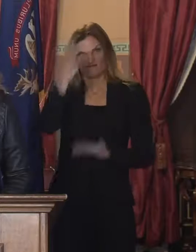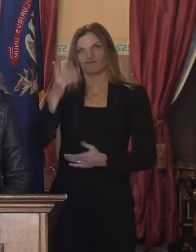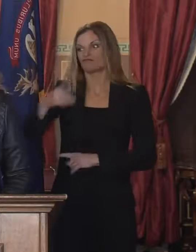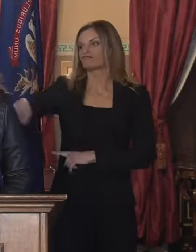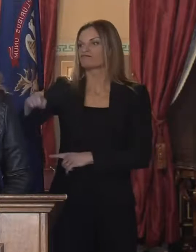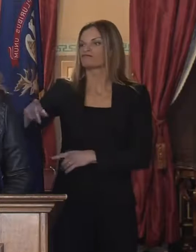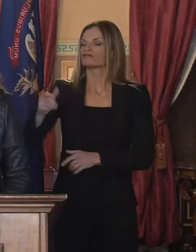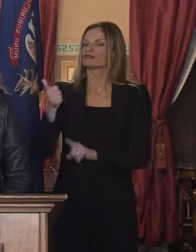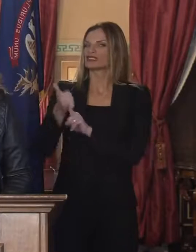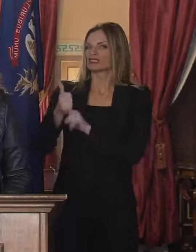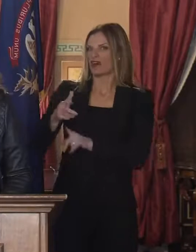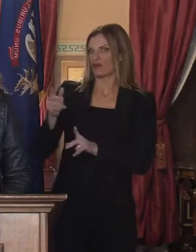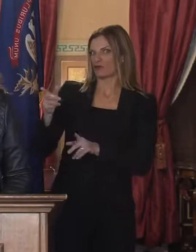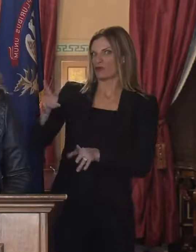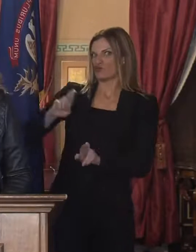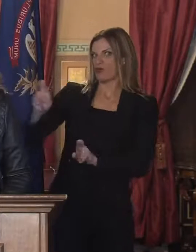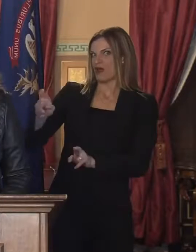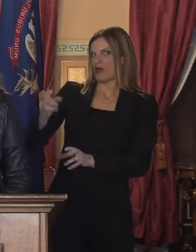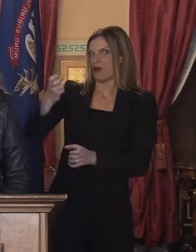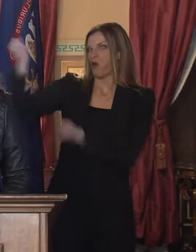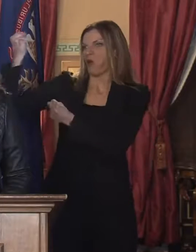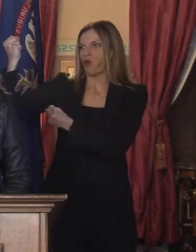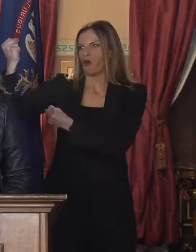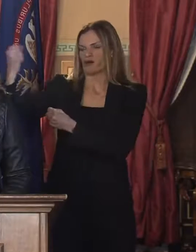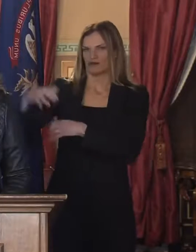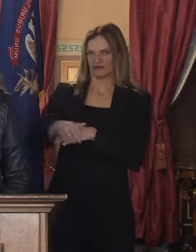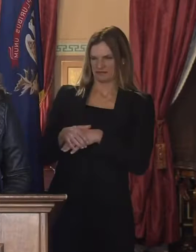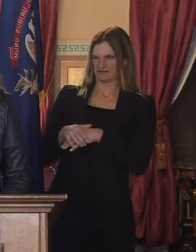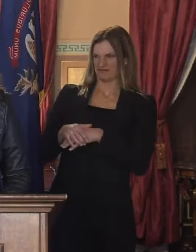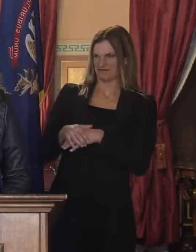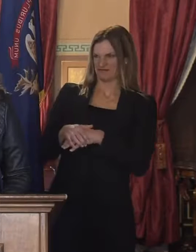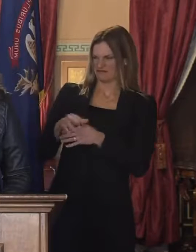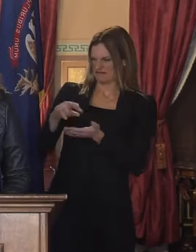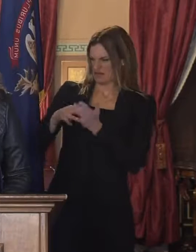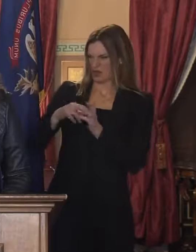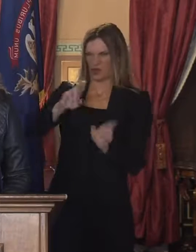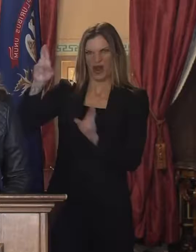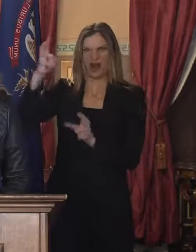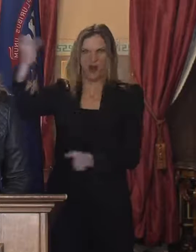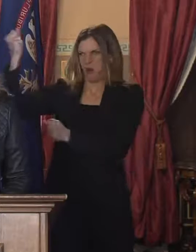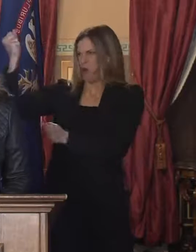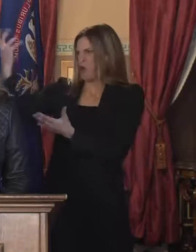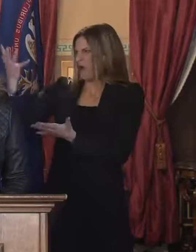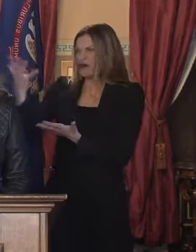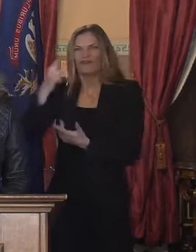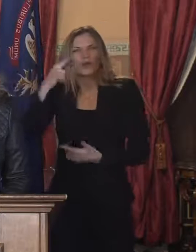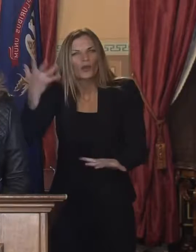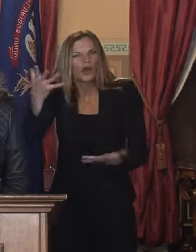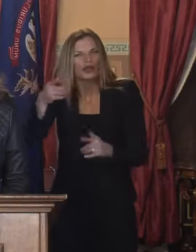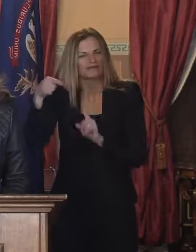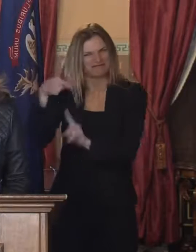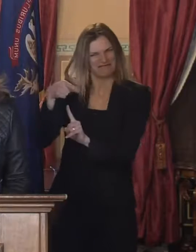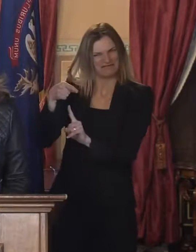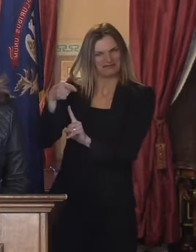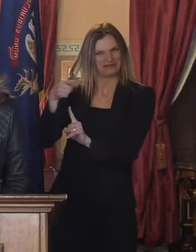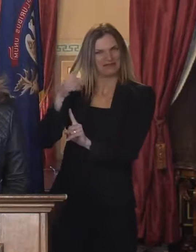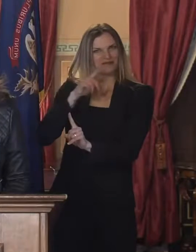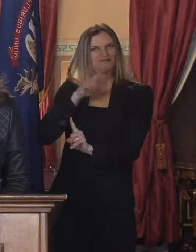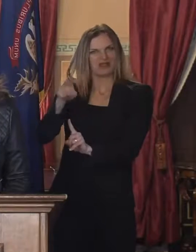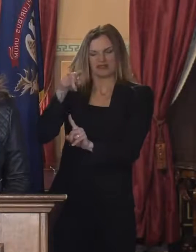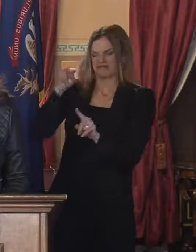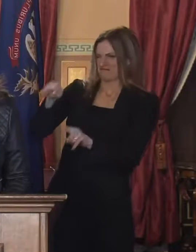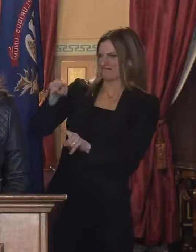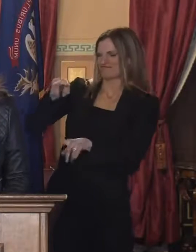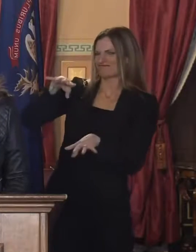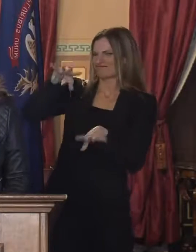them. Stand back and stand by. Hate groups heard the president's words not as a